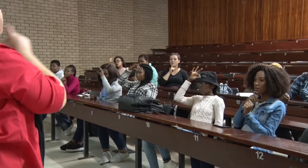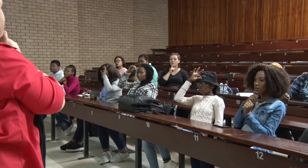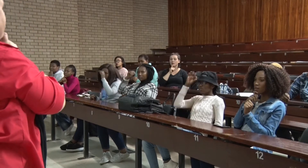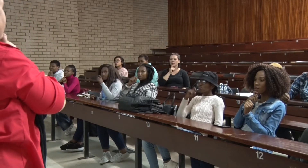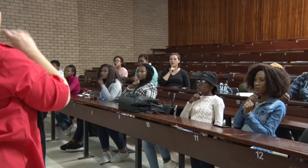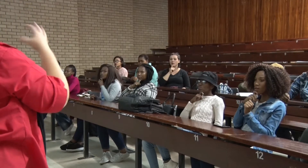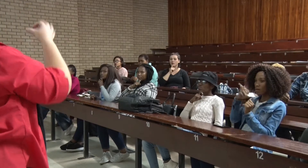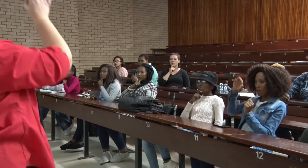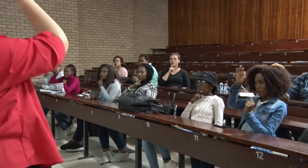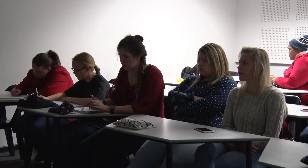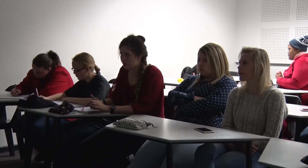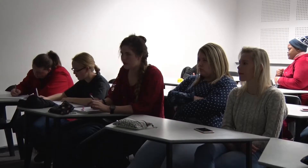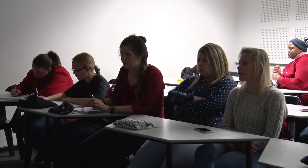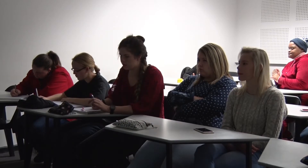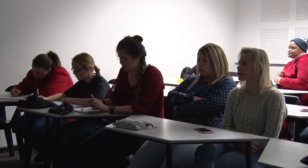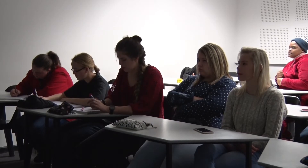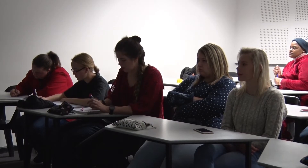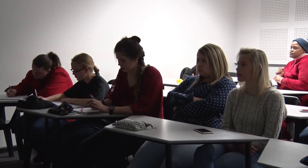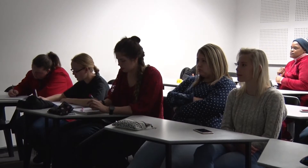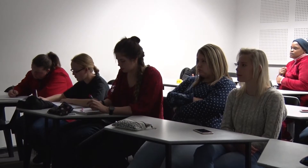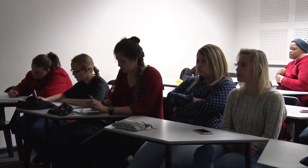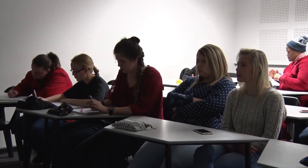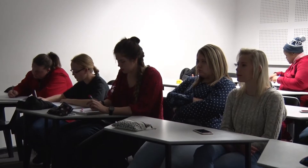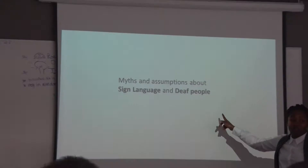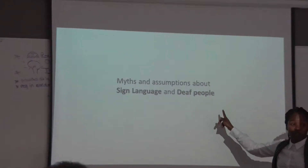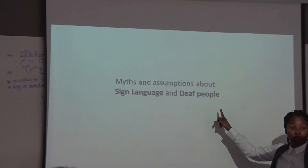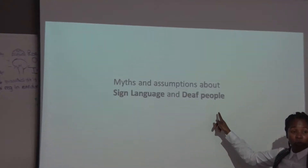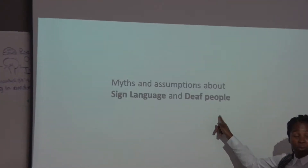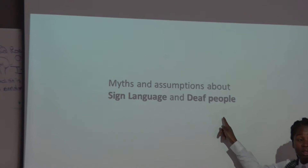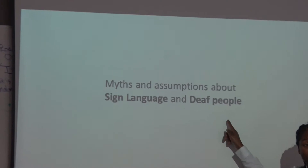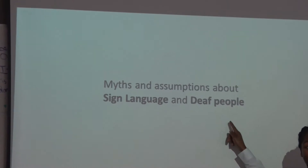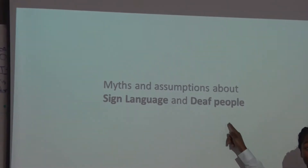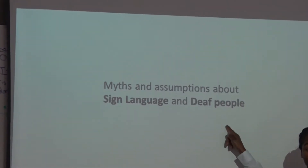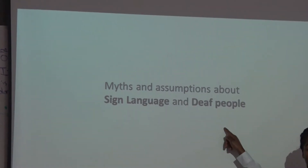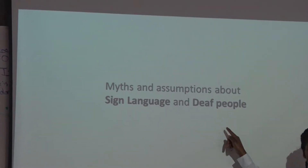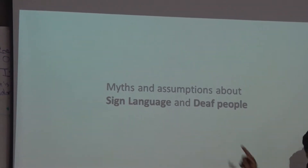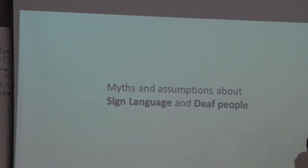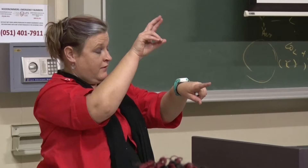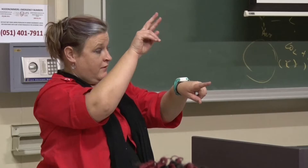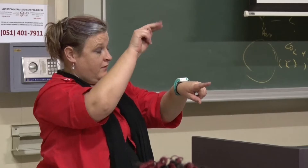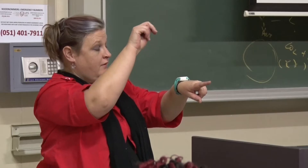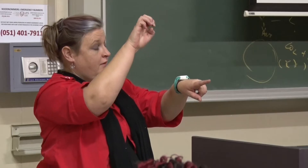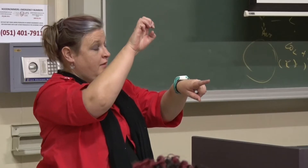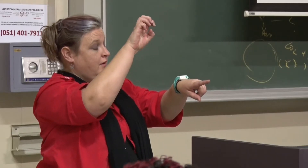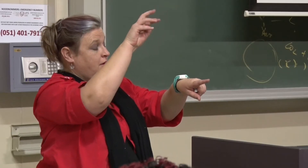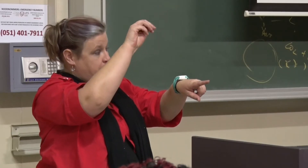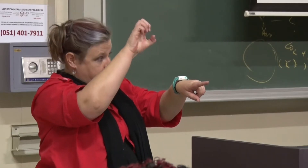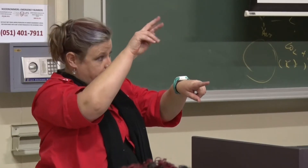to undergo an intense training schedule which includes classes that focus on deaf history, deaf linguistics,